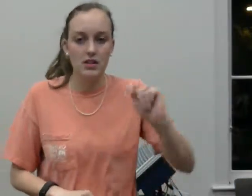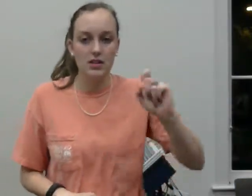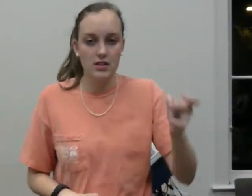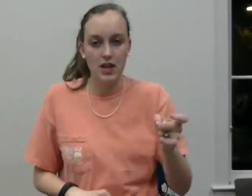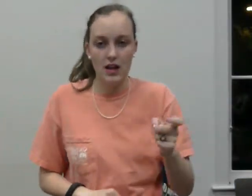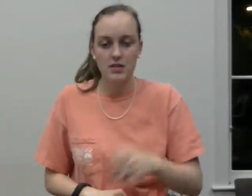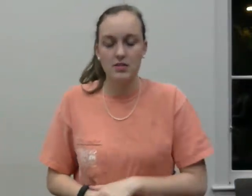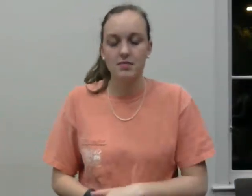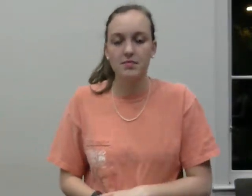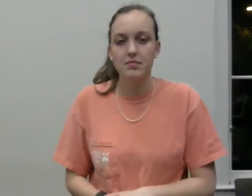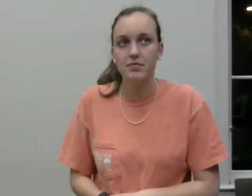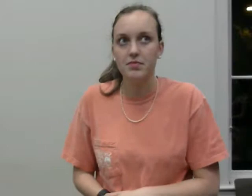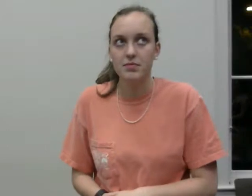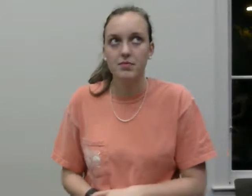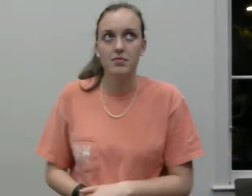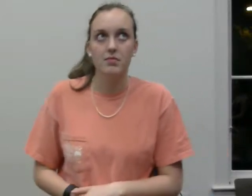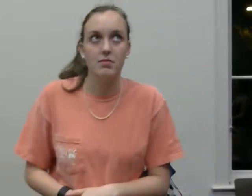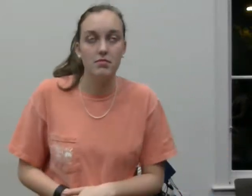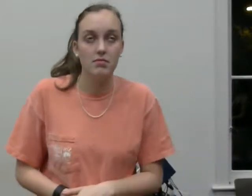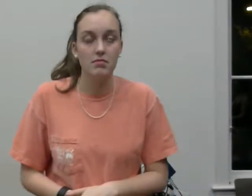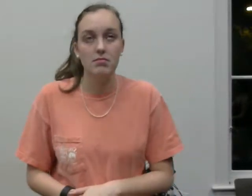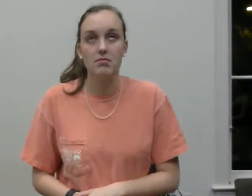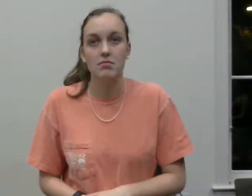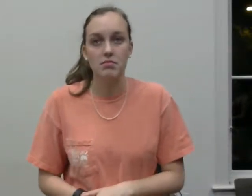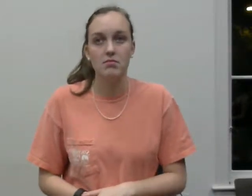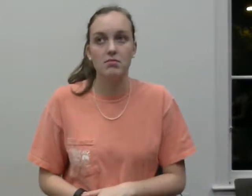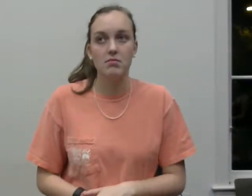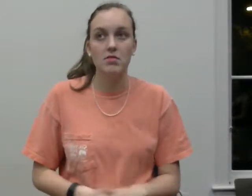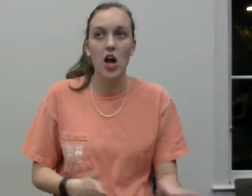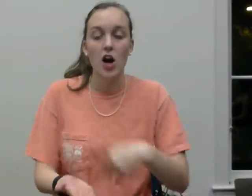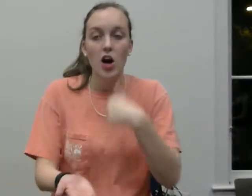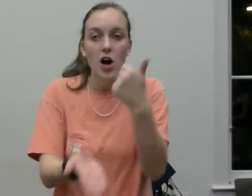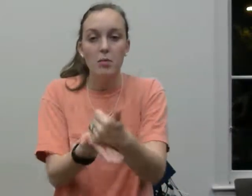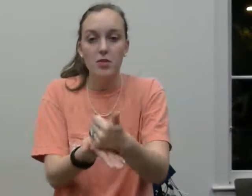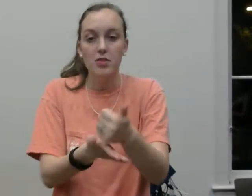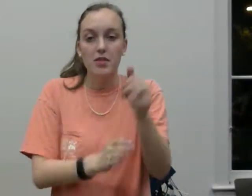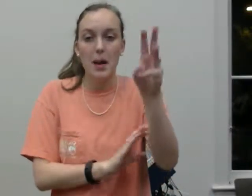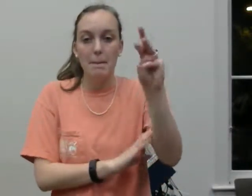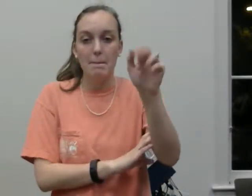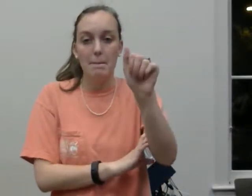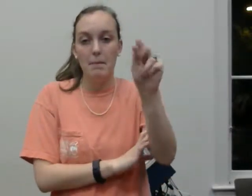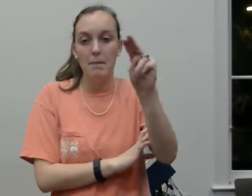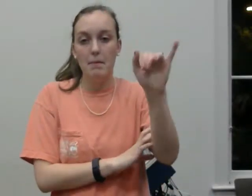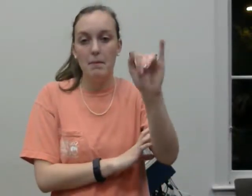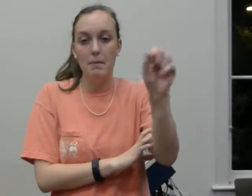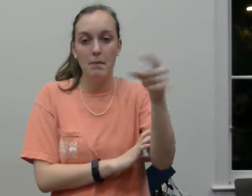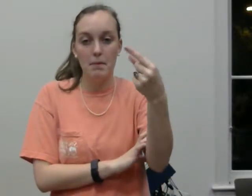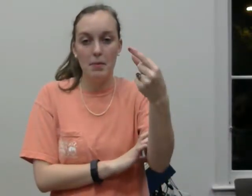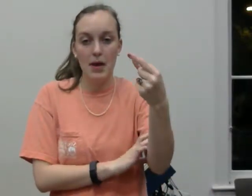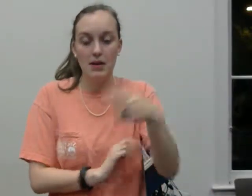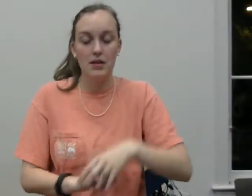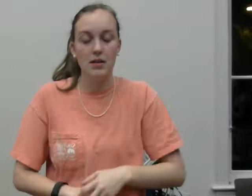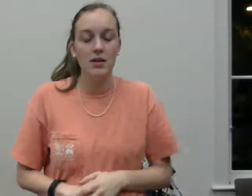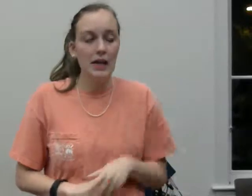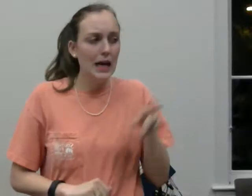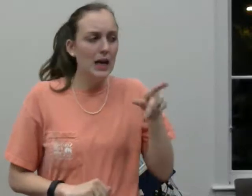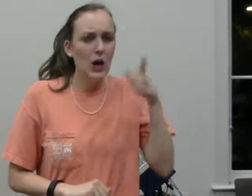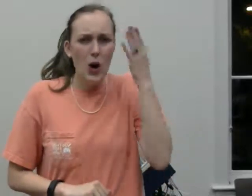passed? It was passed by a man named Townshend, led the charge in Parliament, again, to pay off these war debts. And they put taxes on